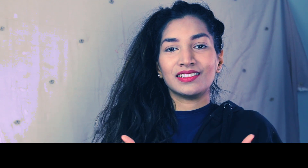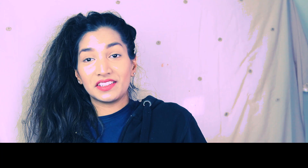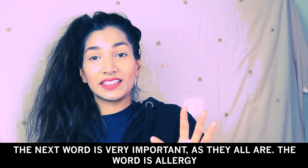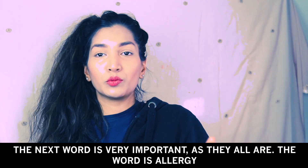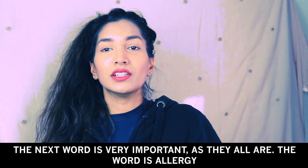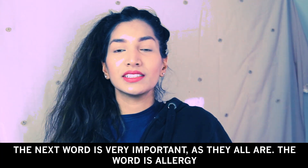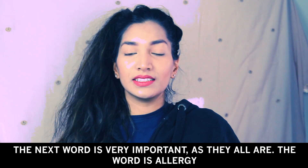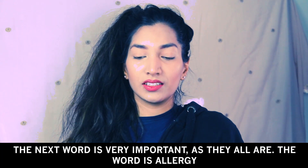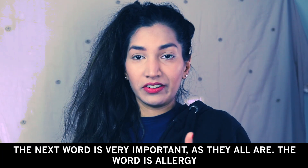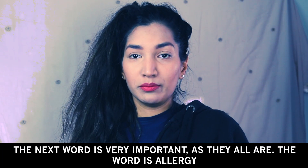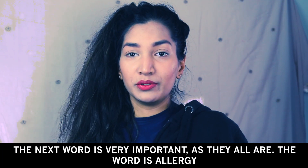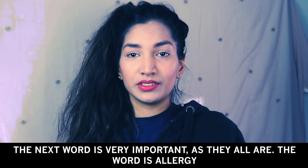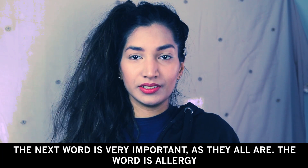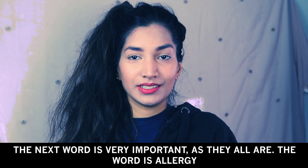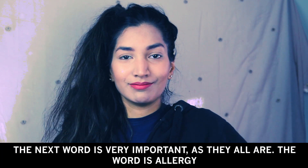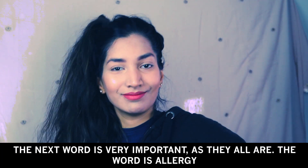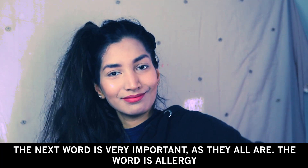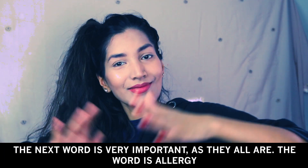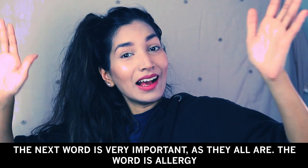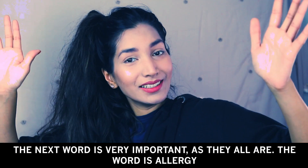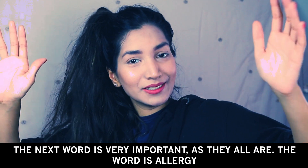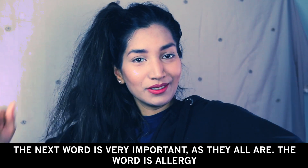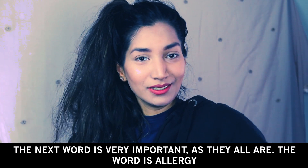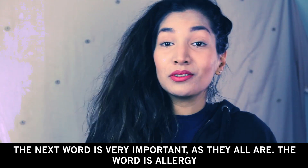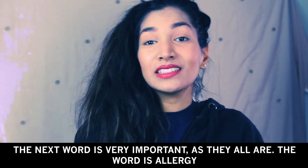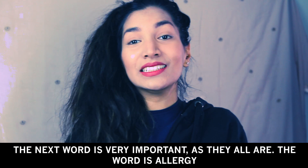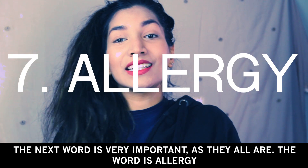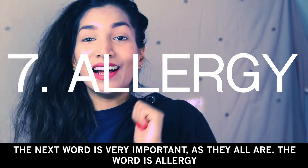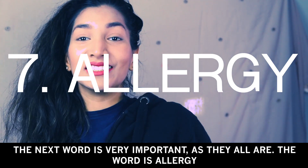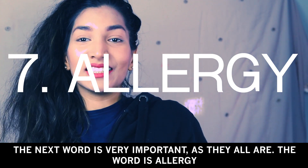The next word is very important, as they all are. The word is allergy.